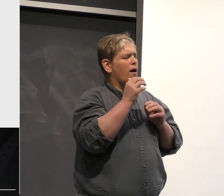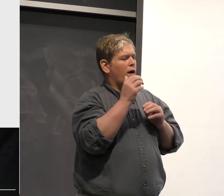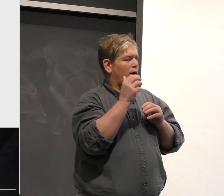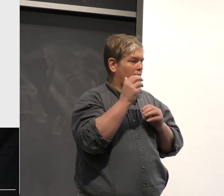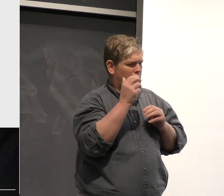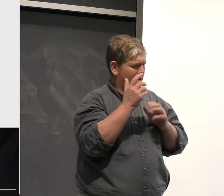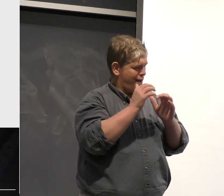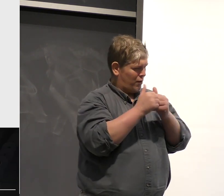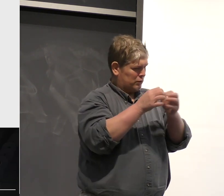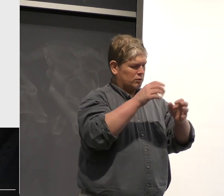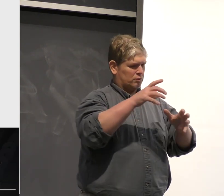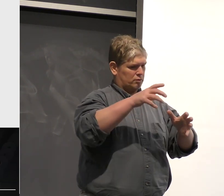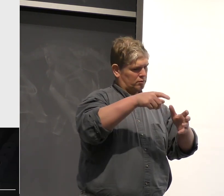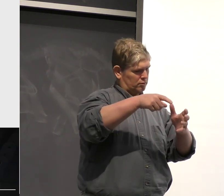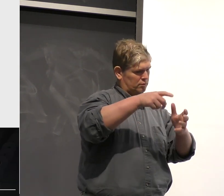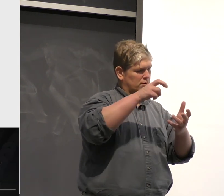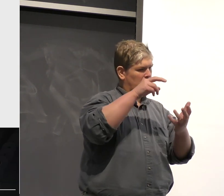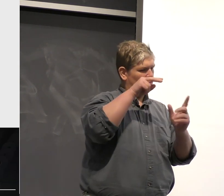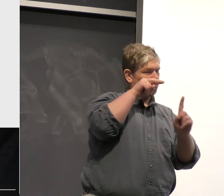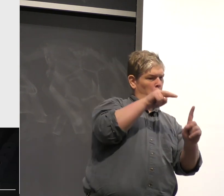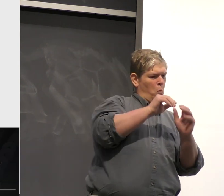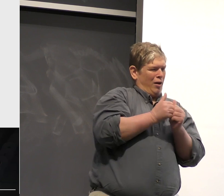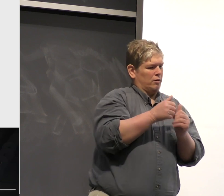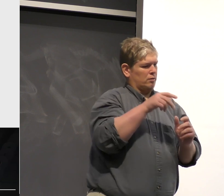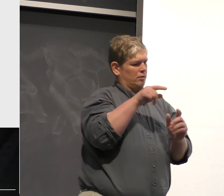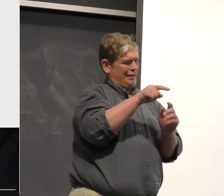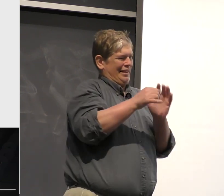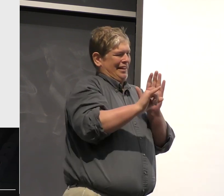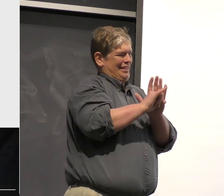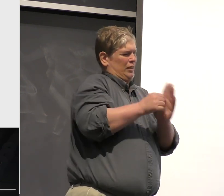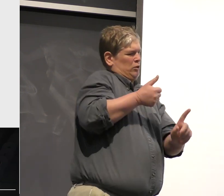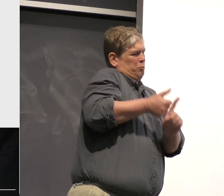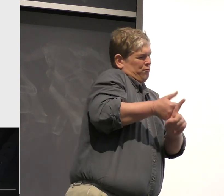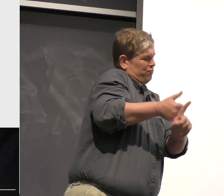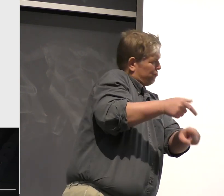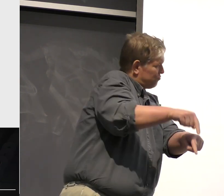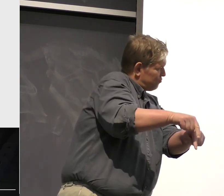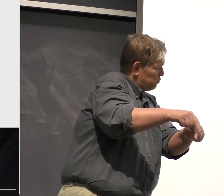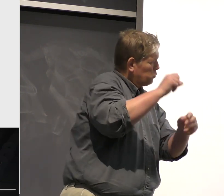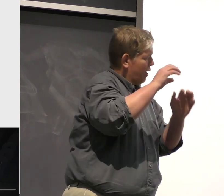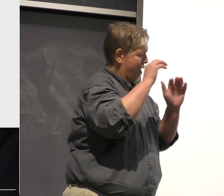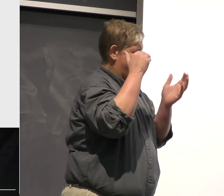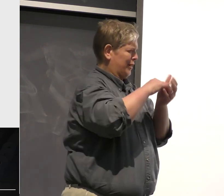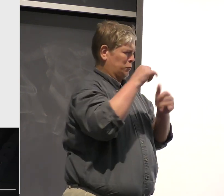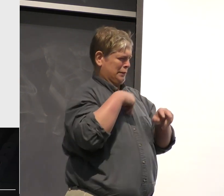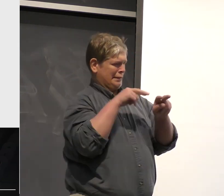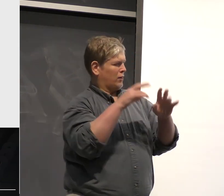deaf, but that aren't culturally deaf formally, but then how do we view them? And how do they identify themselves?